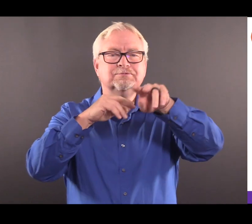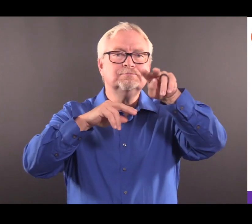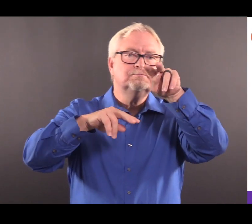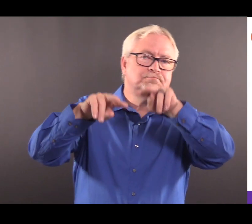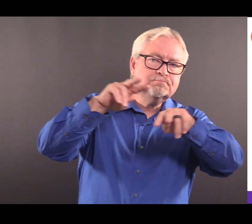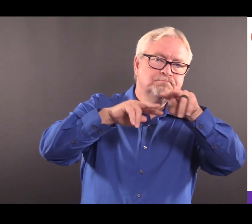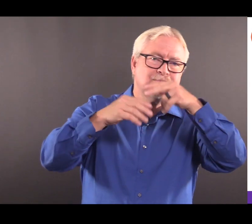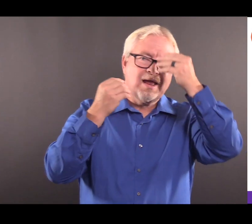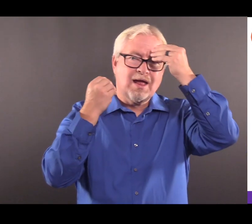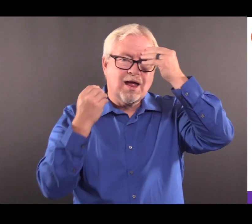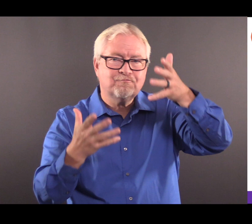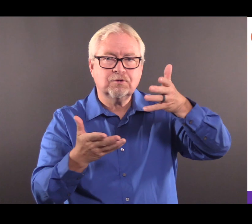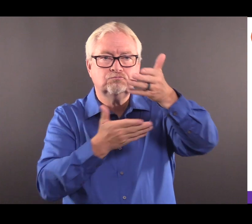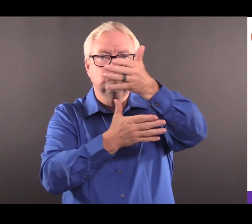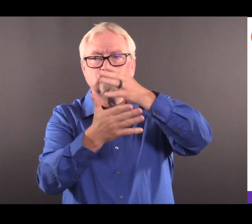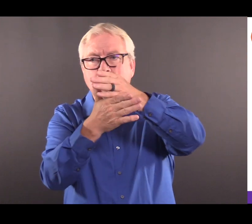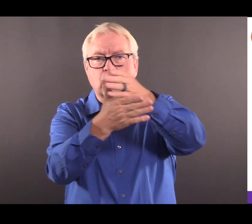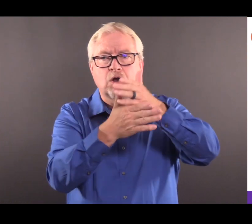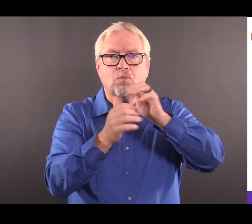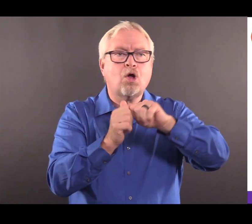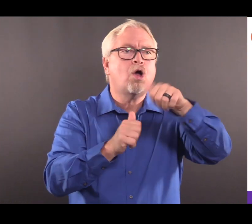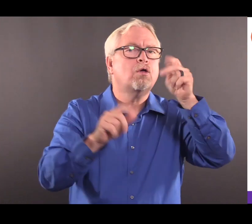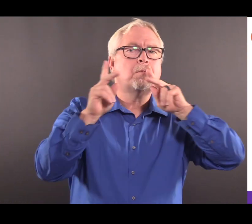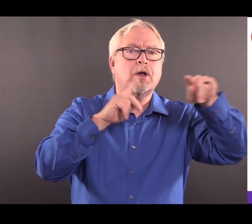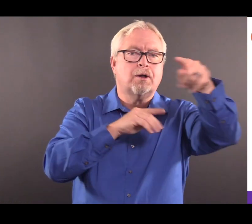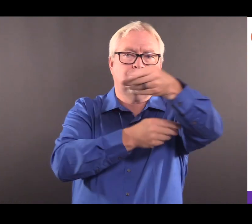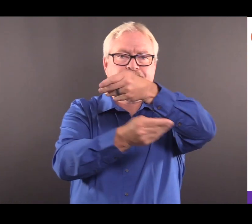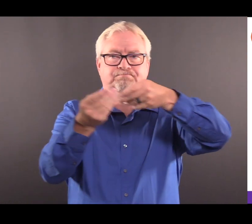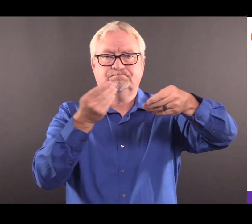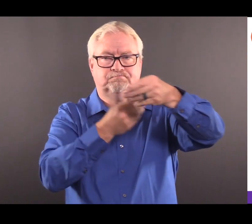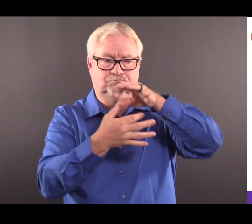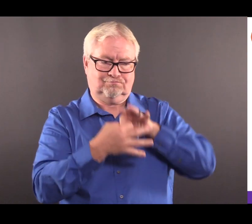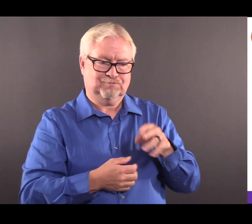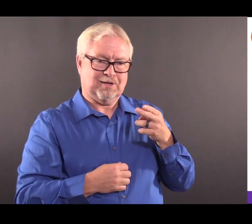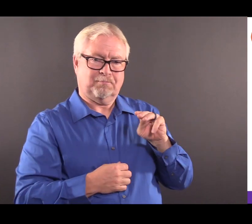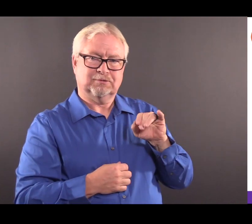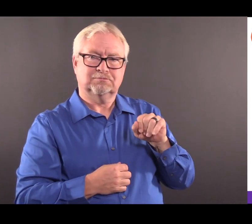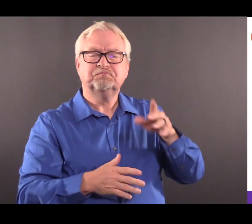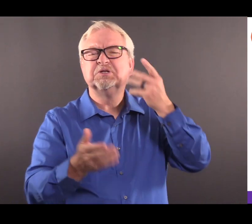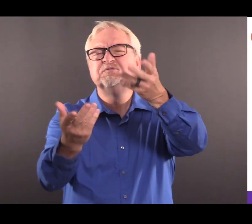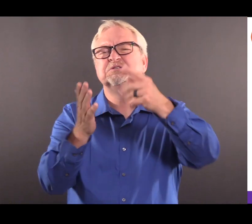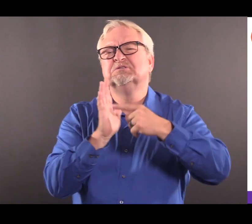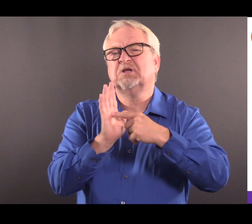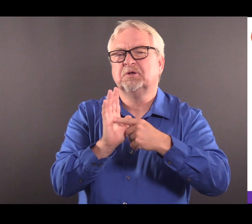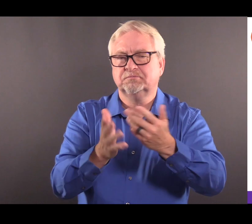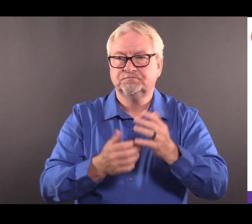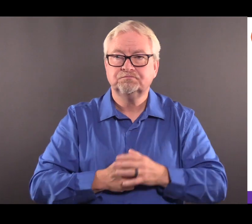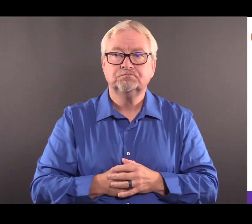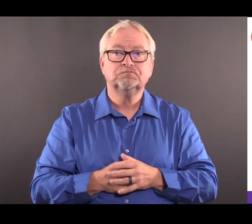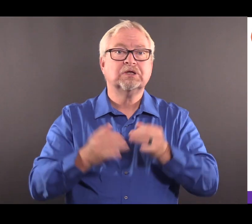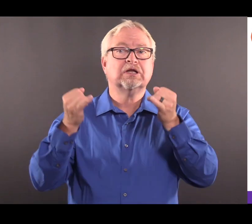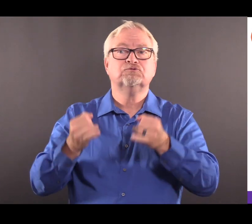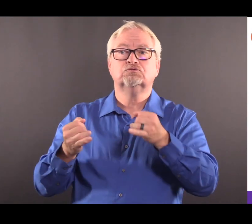HMIS allows for access and information sharing with others participating in the